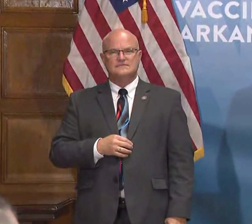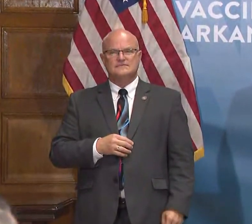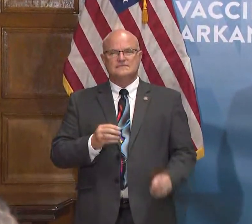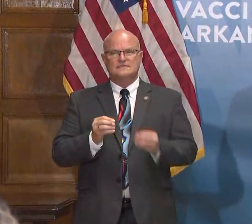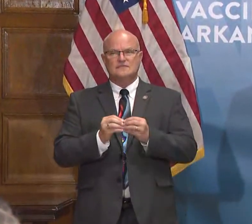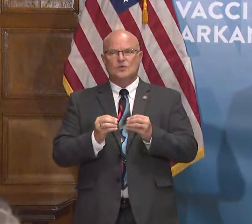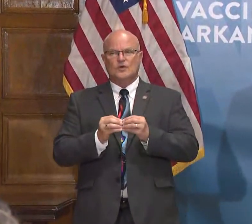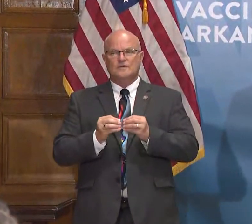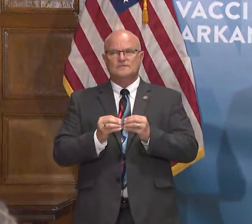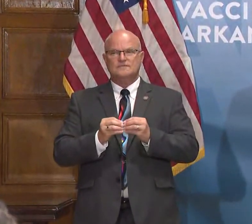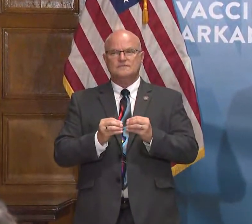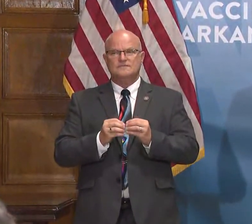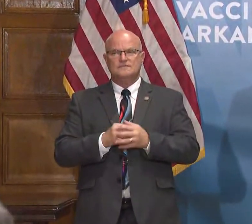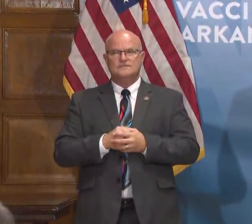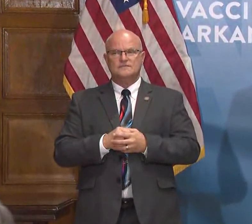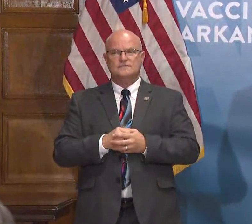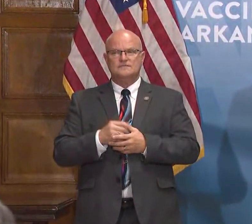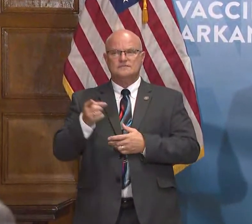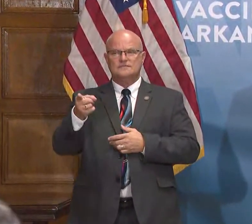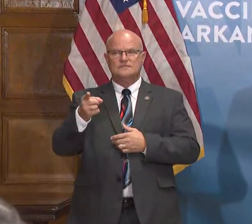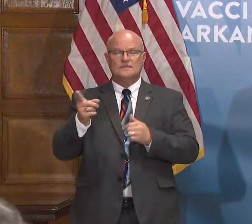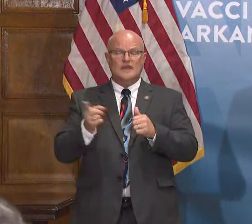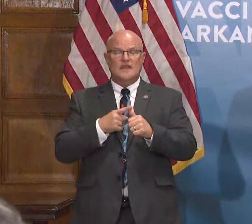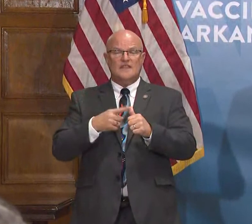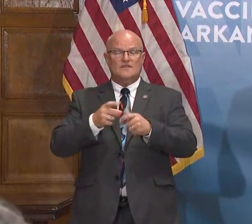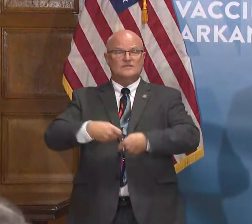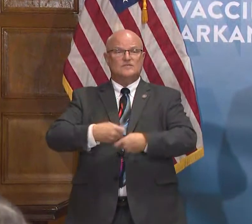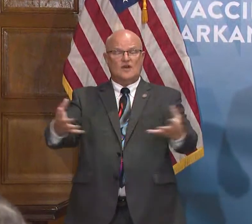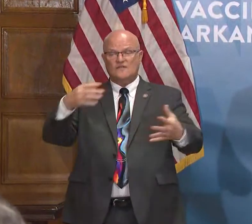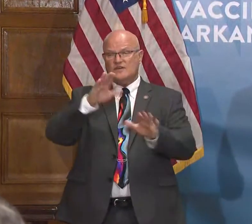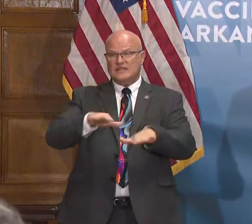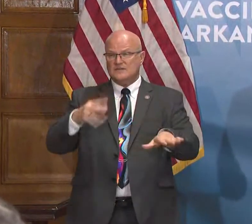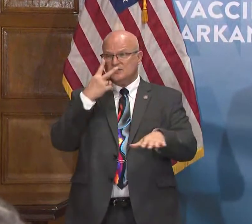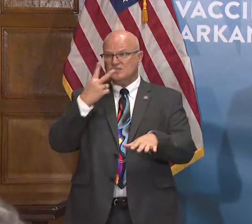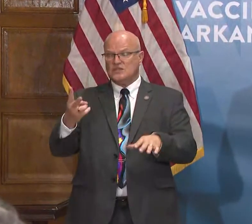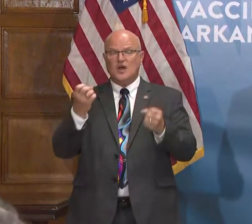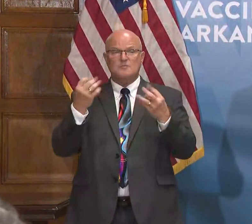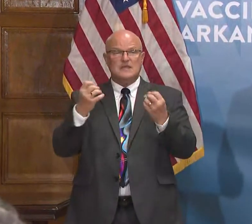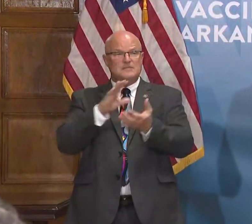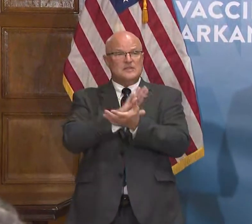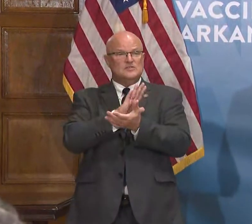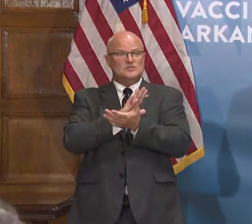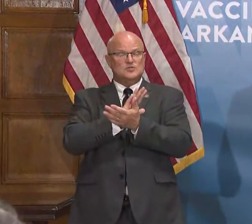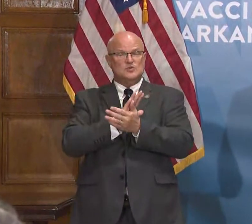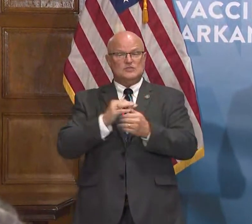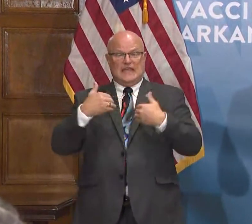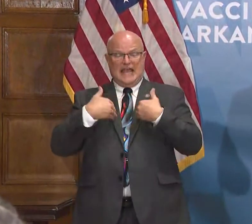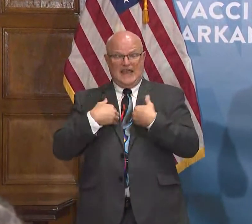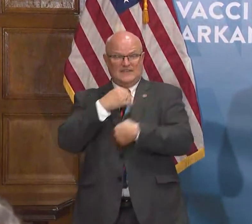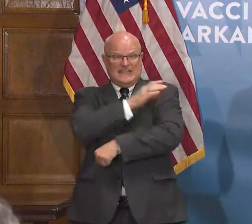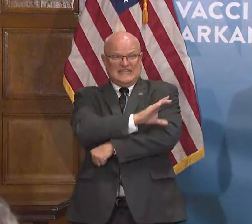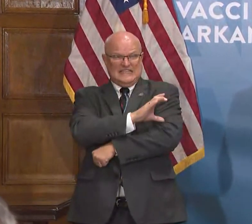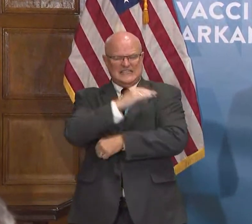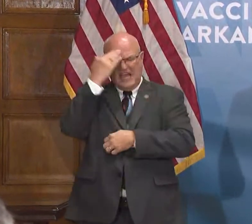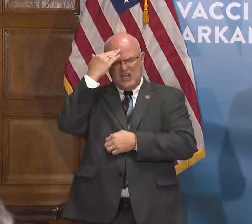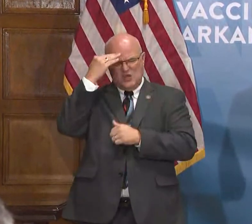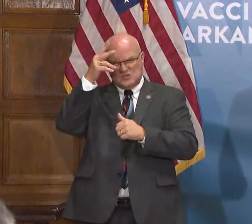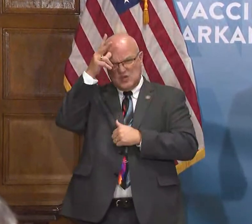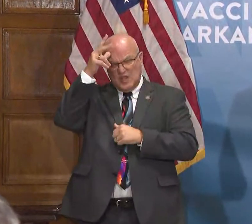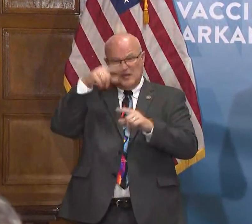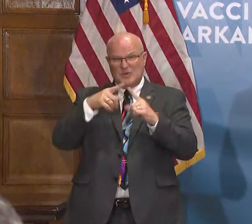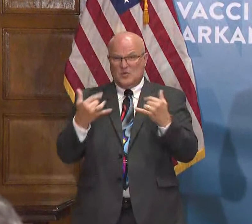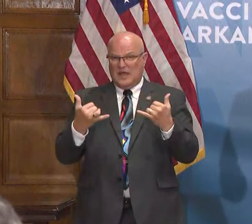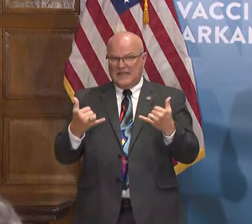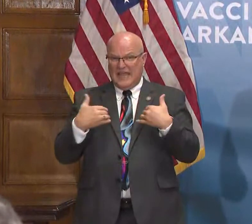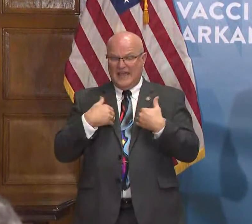Anyone else? In the first rollout for kids, we saw a lot of schools holding clinics. I know it's pretty early on, but do we have any